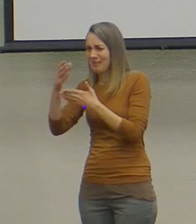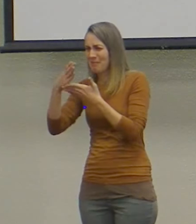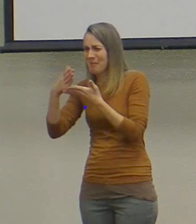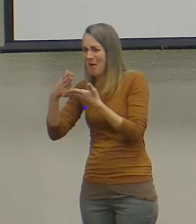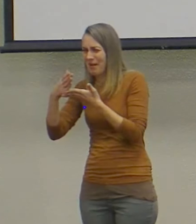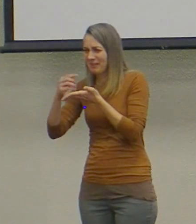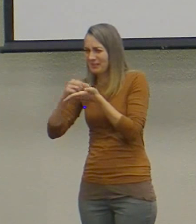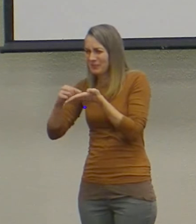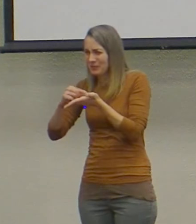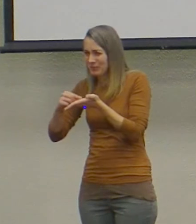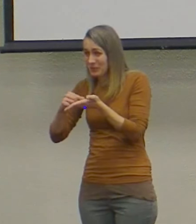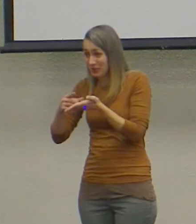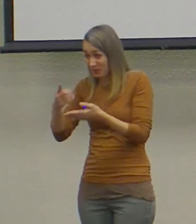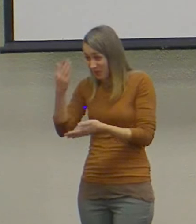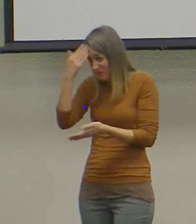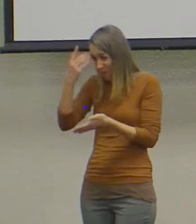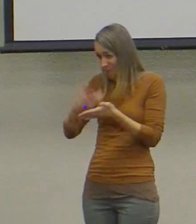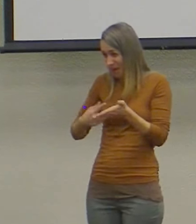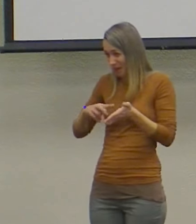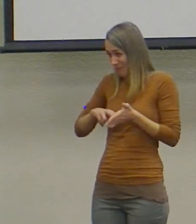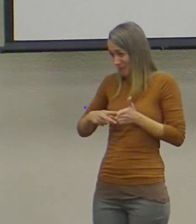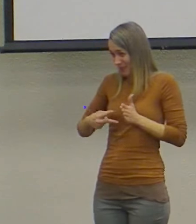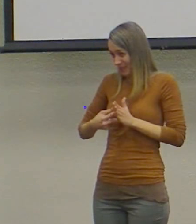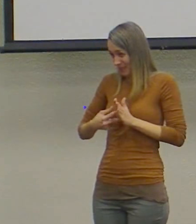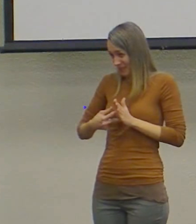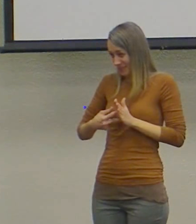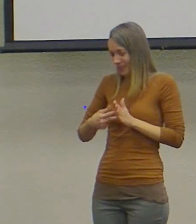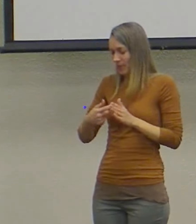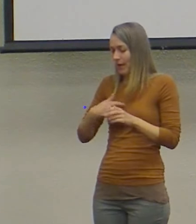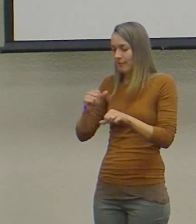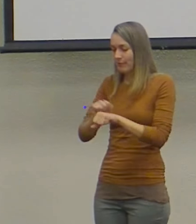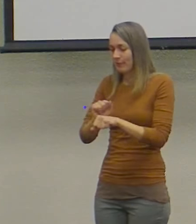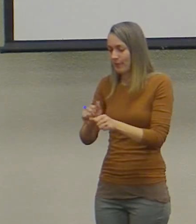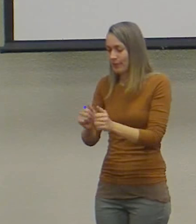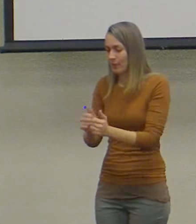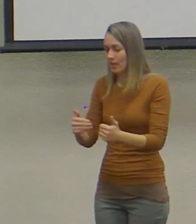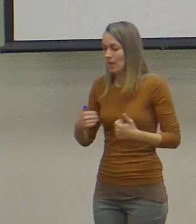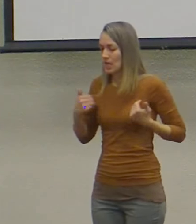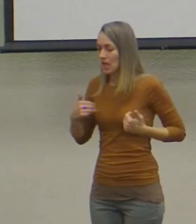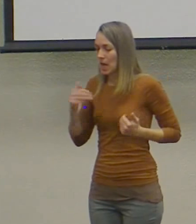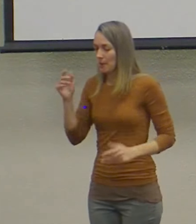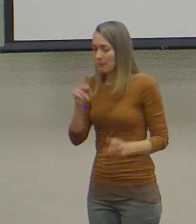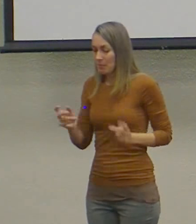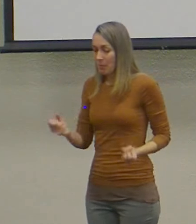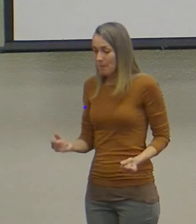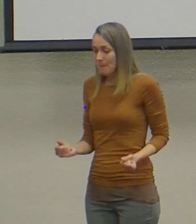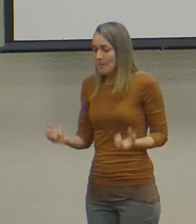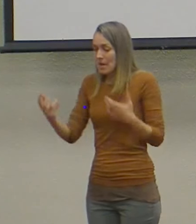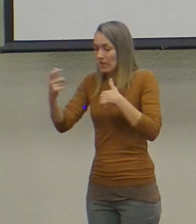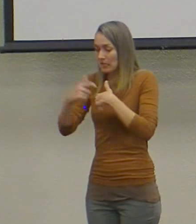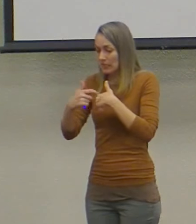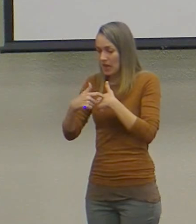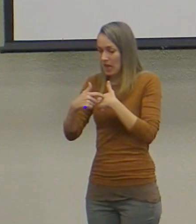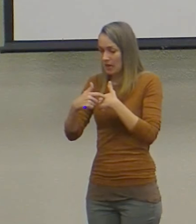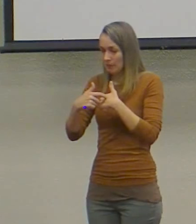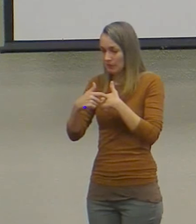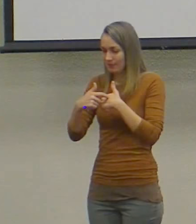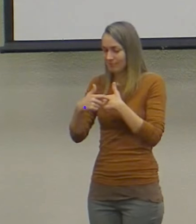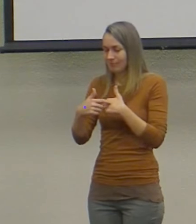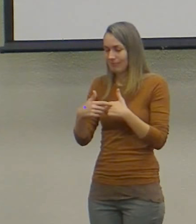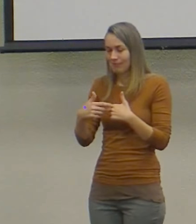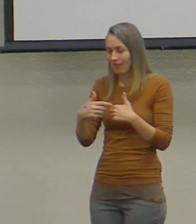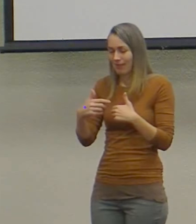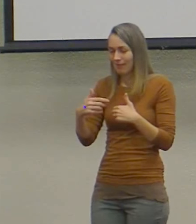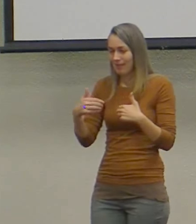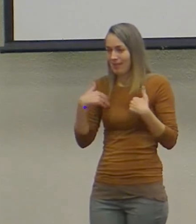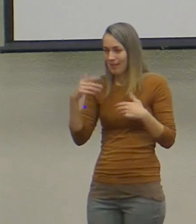sometimes, and especially since I have all the years of working with young people, we'll study the book of Ruth, and they'll look at this and go, "Oh,